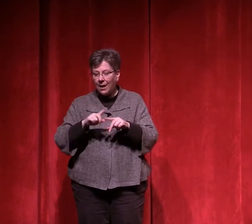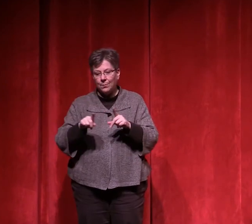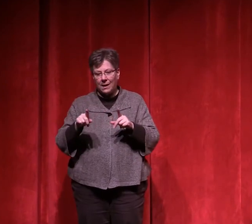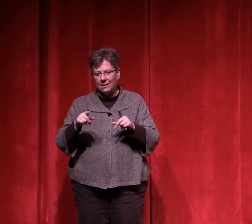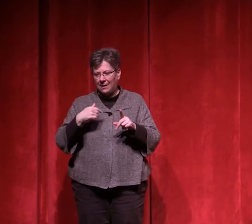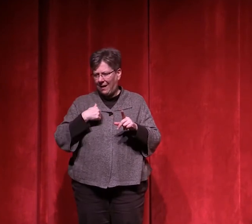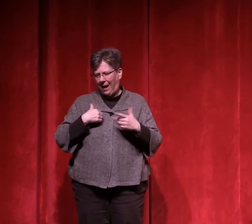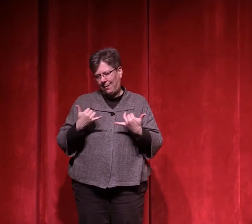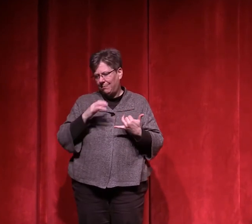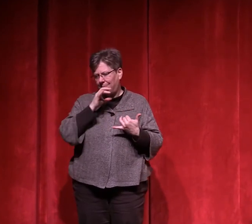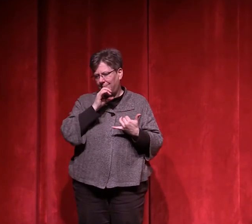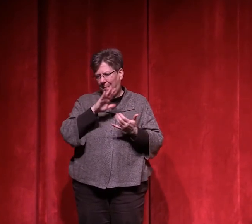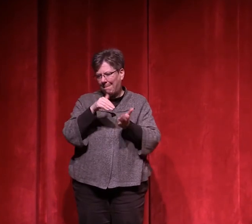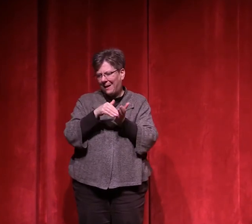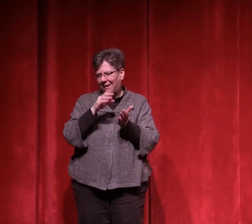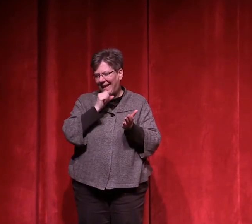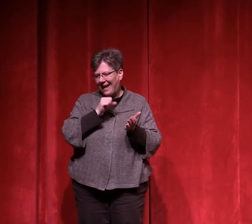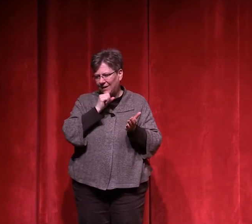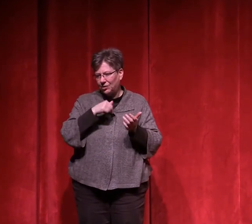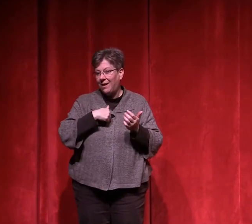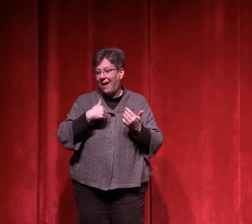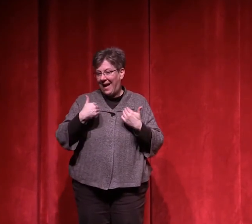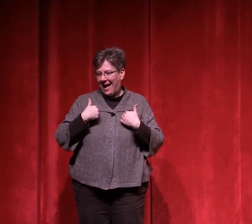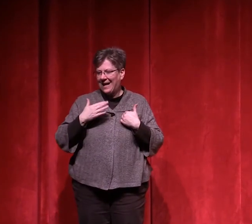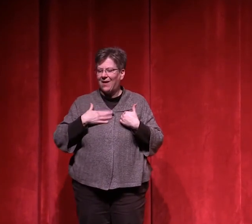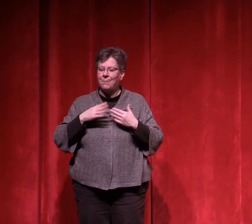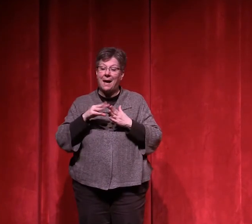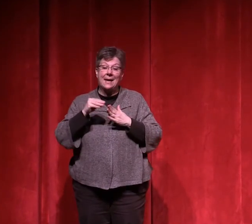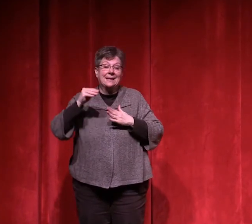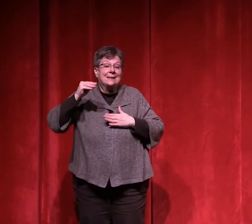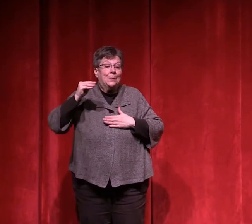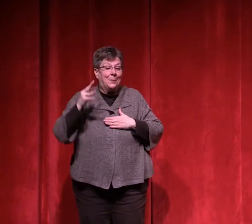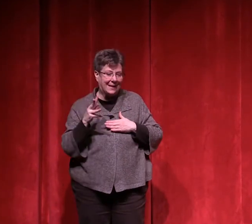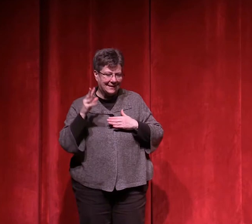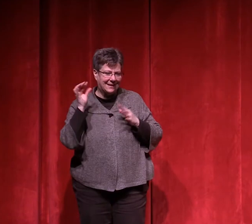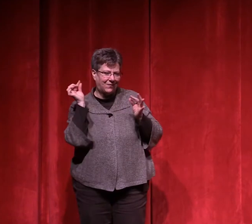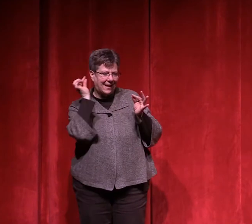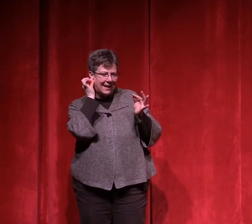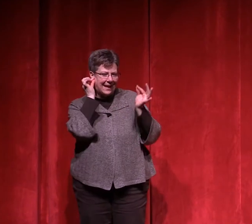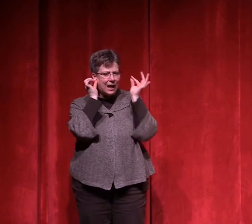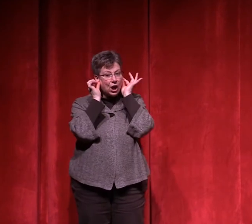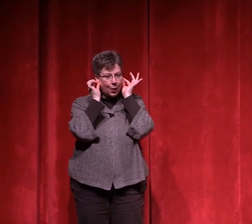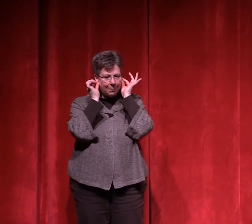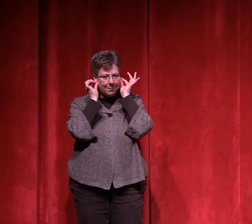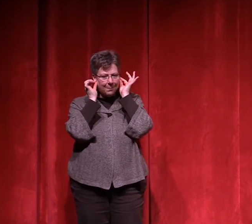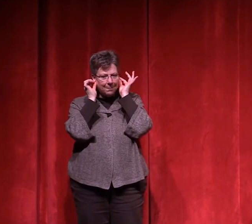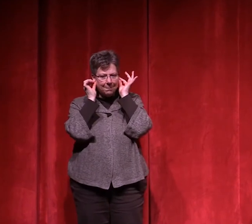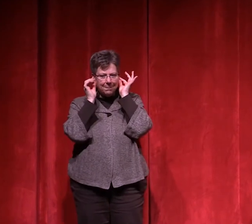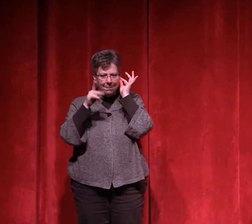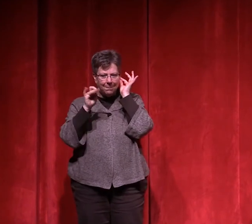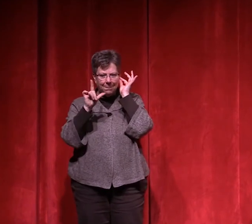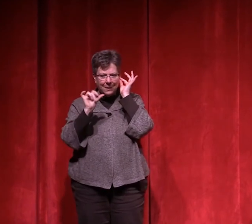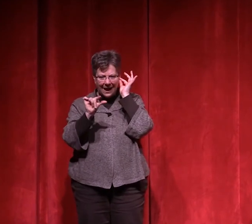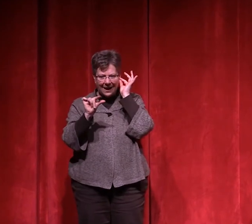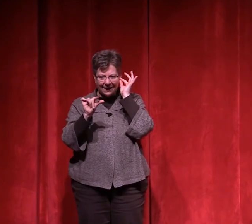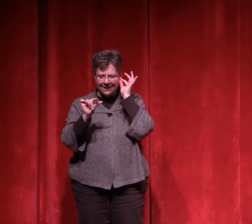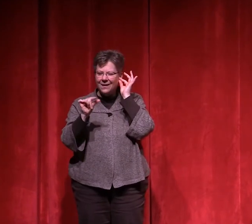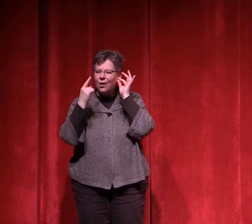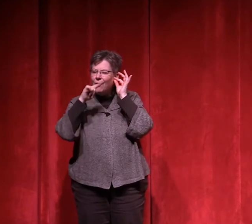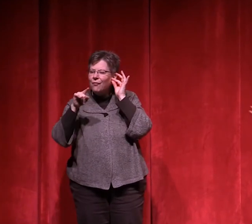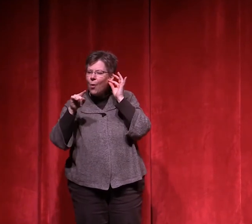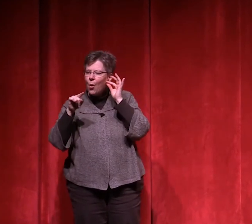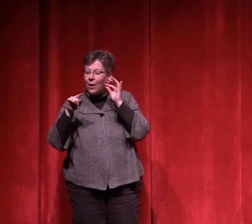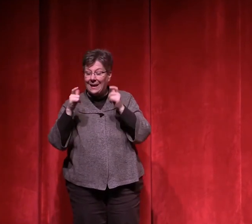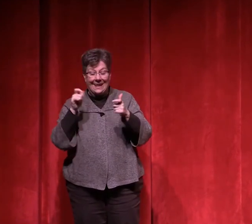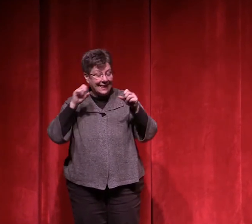I'm middle-aged, so I have my expensive earplugs in. My expensive rock concert earplugs